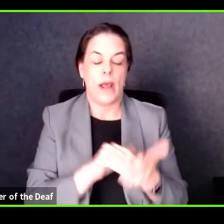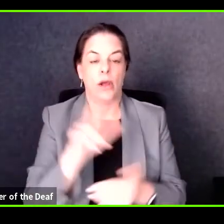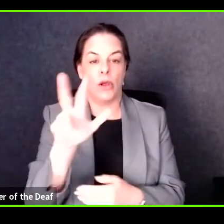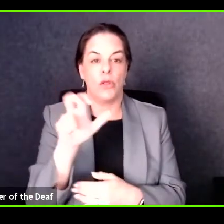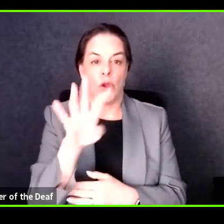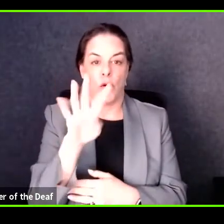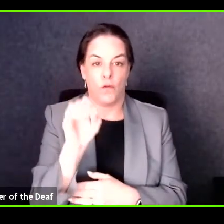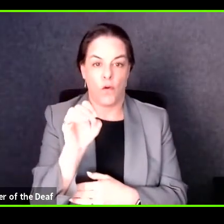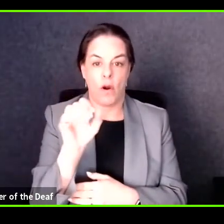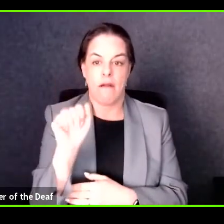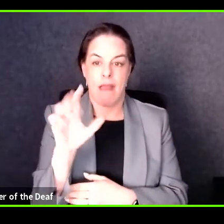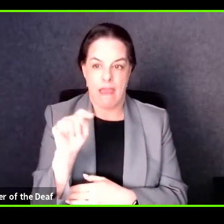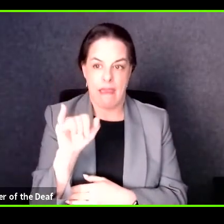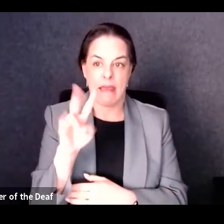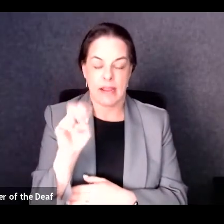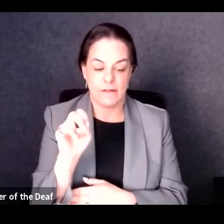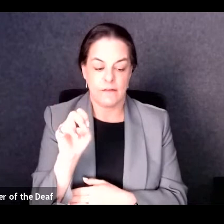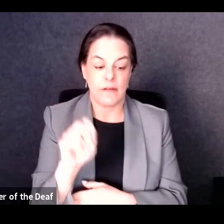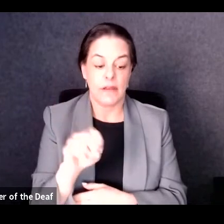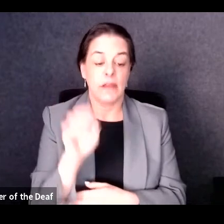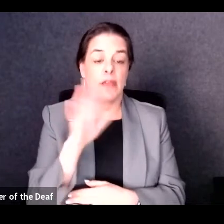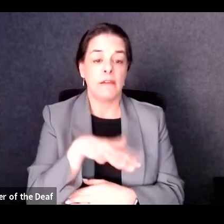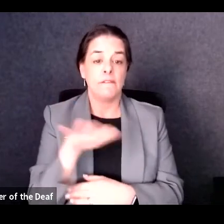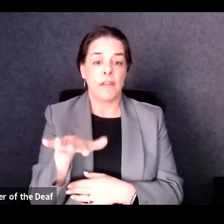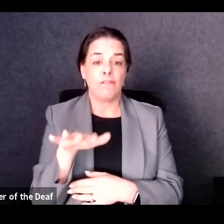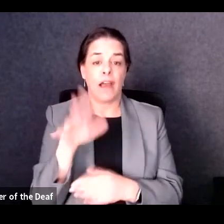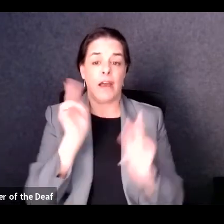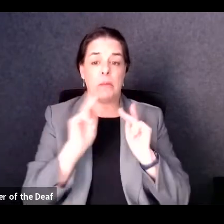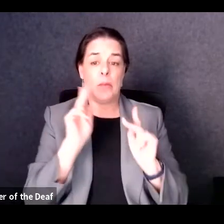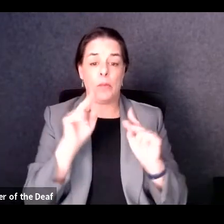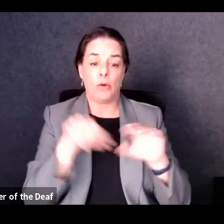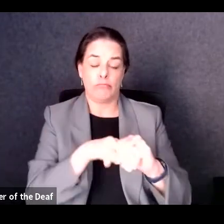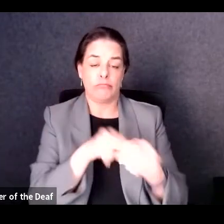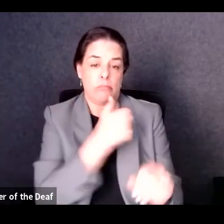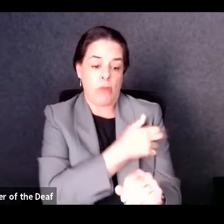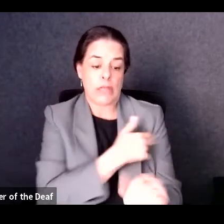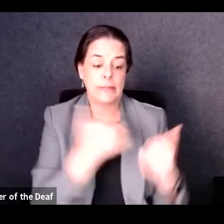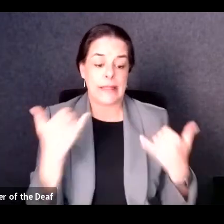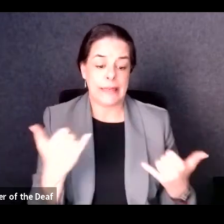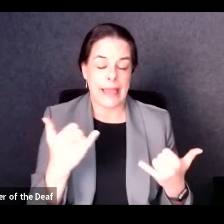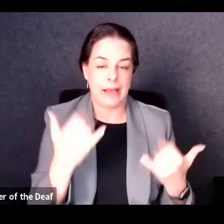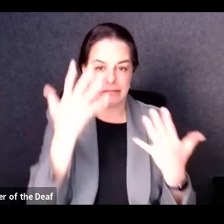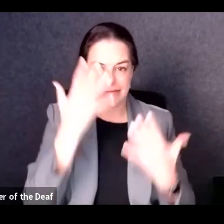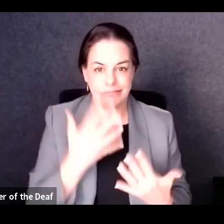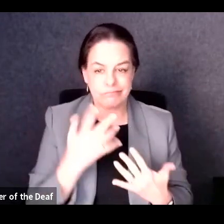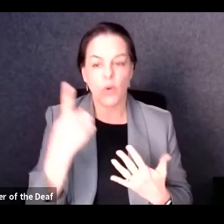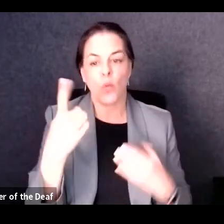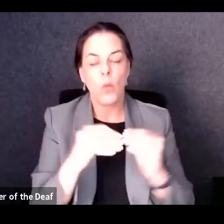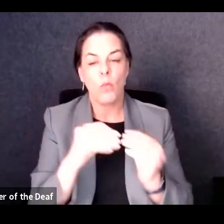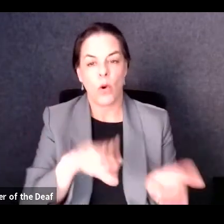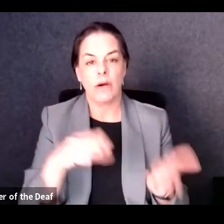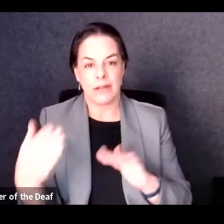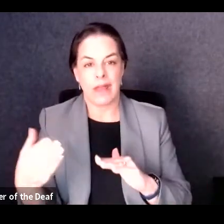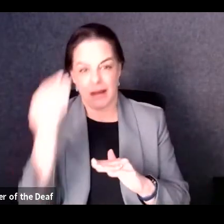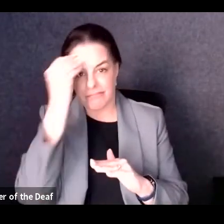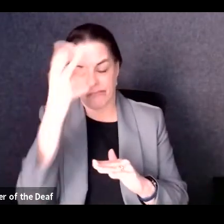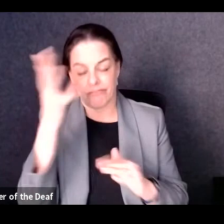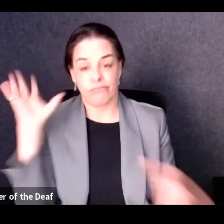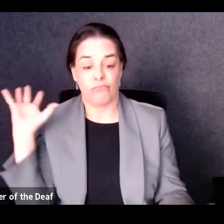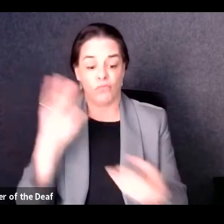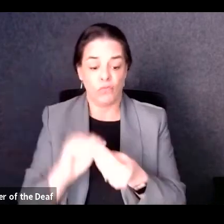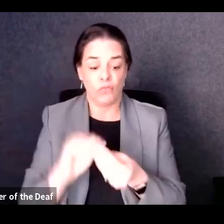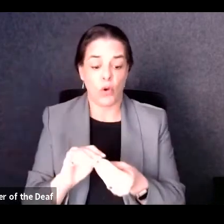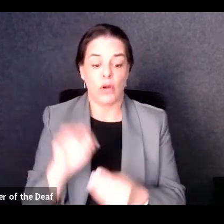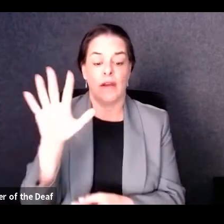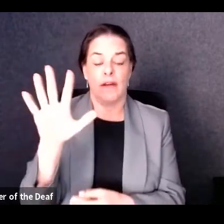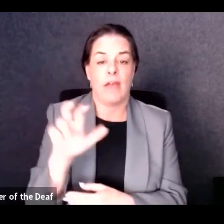1,340 active cases. 55 Knox County residents are currently hospitalized. And sadly, we have an additional death to report today, raising our